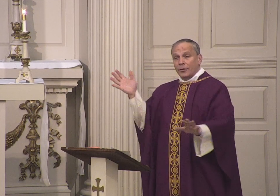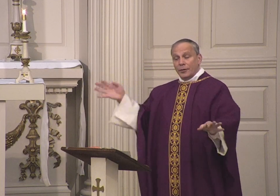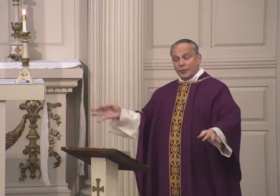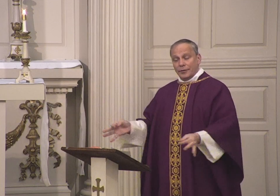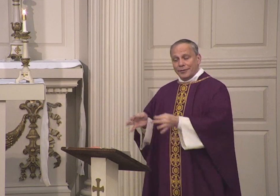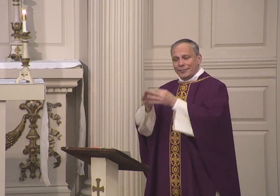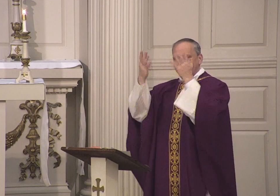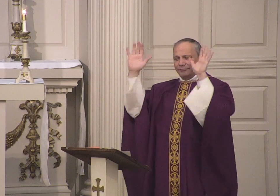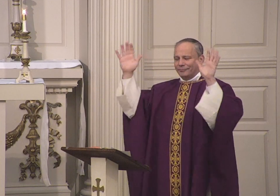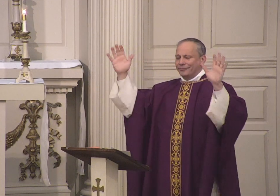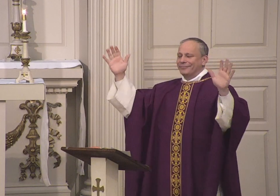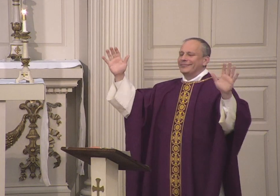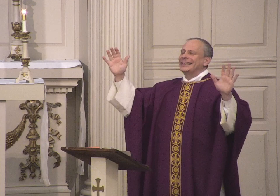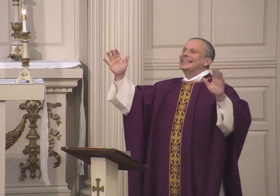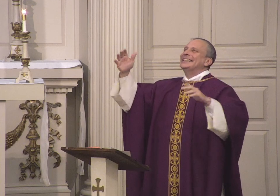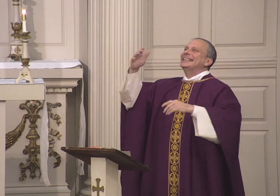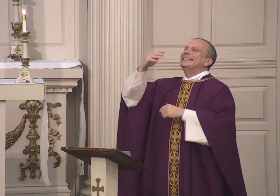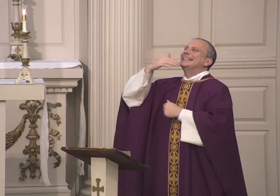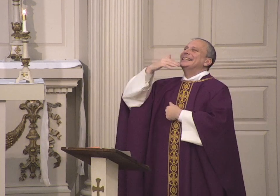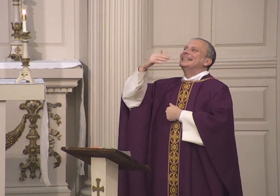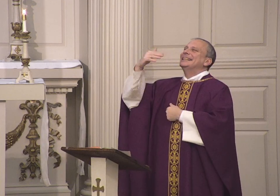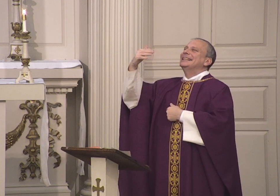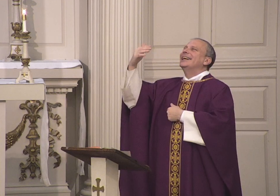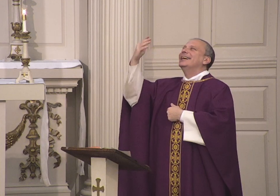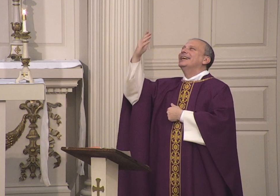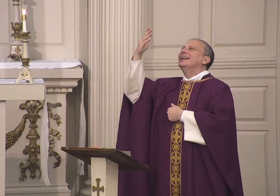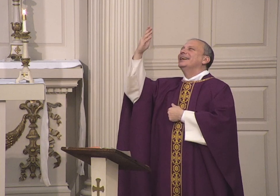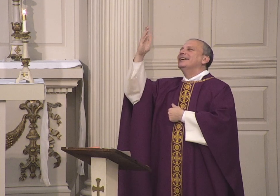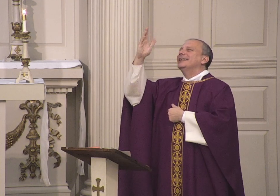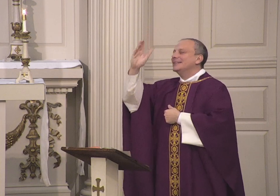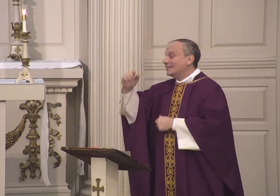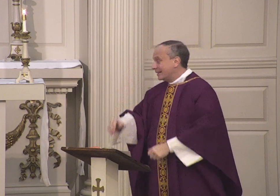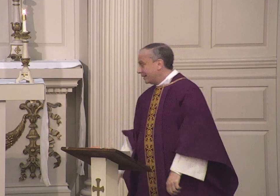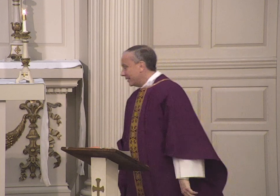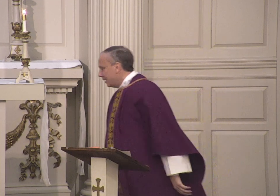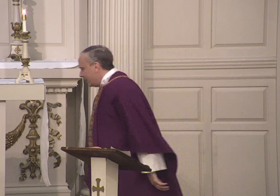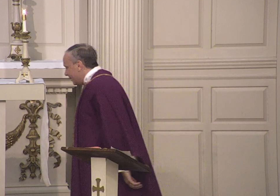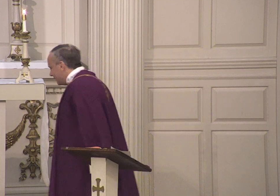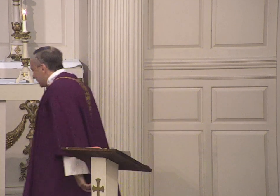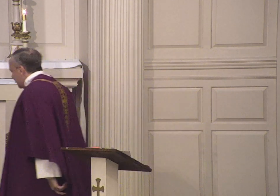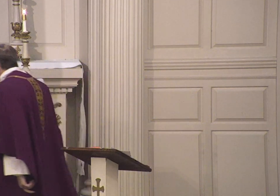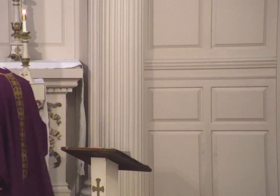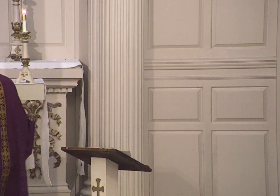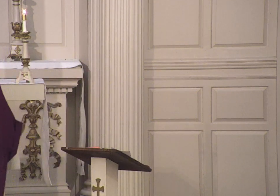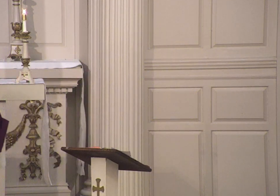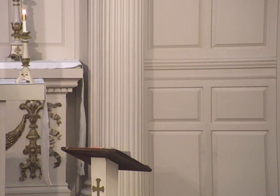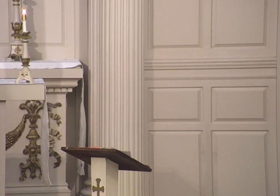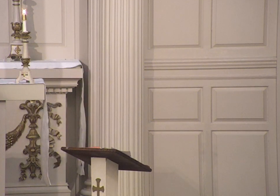Go forth. The Mass is ended. Thanks be to God.